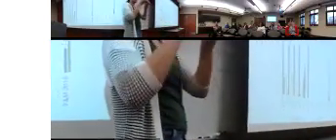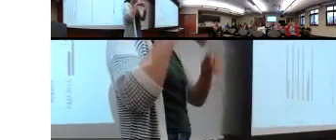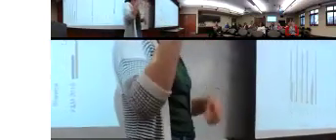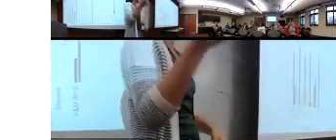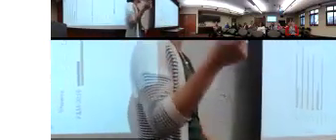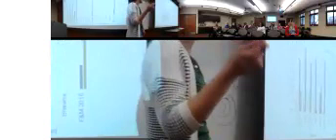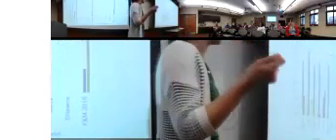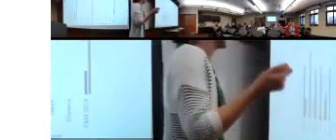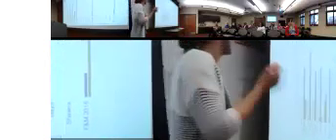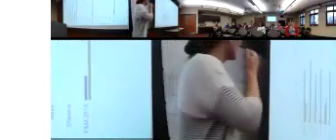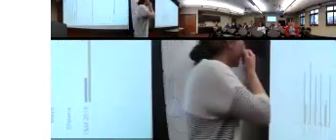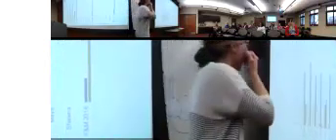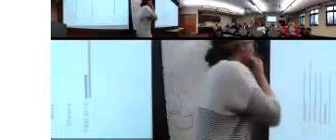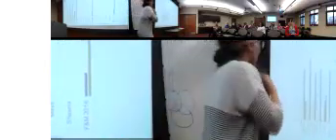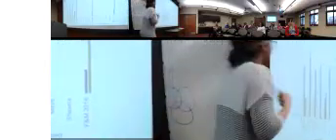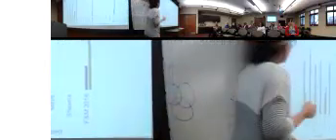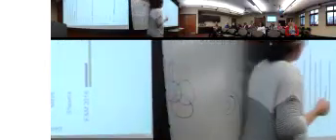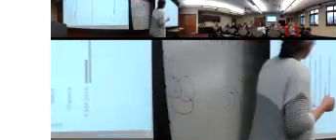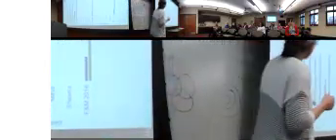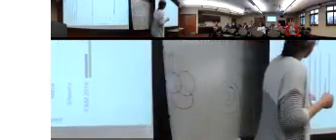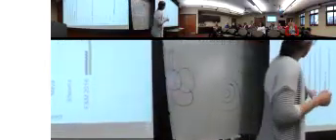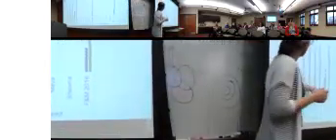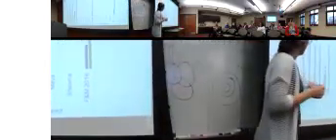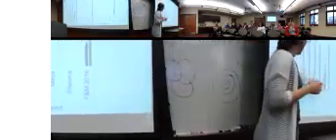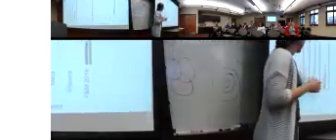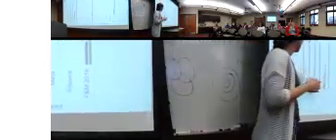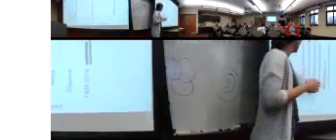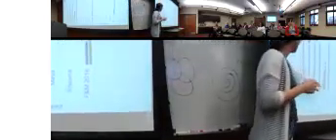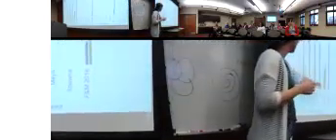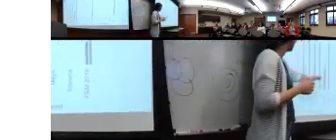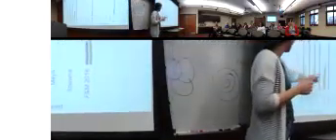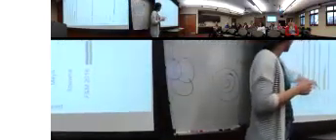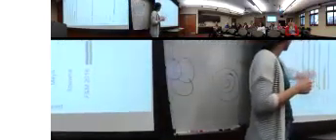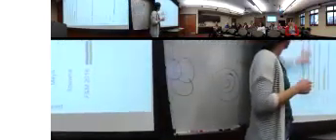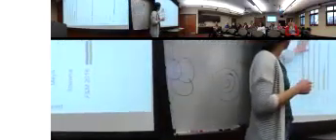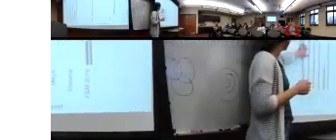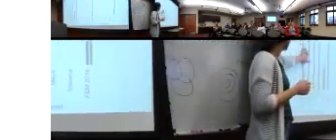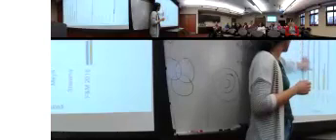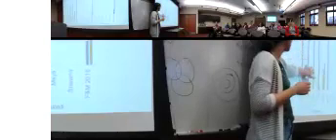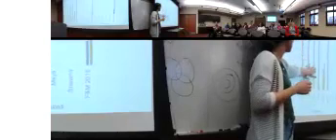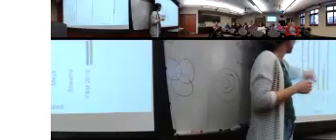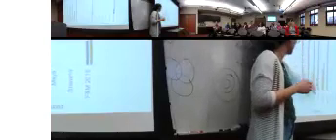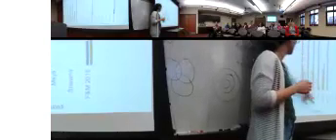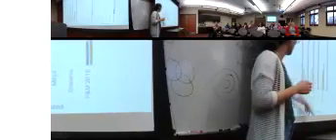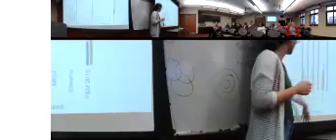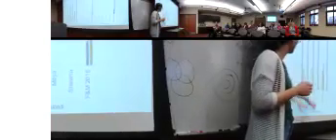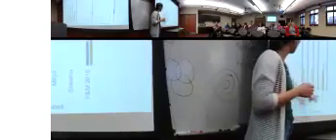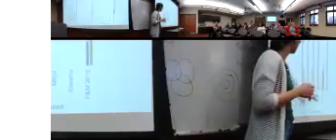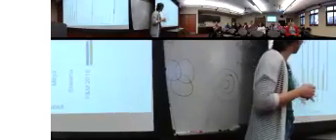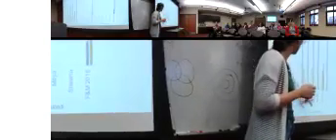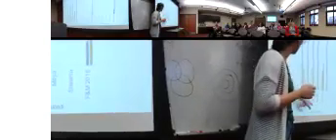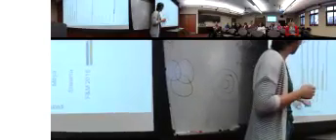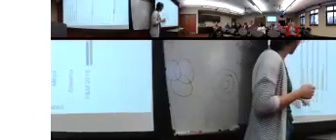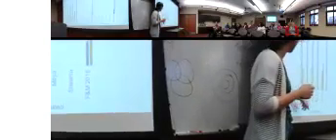noun first before you use the classifier. And we see a similar pattern, although, again, with the nouns being the most frequent